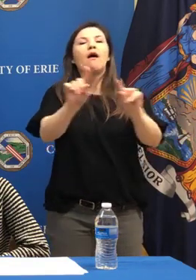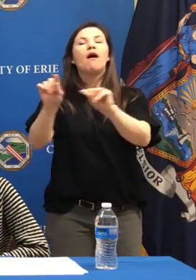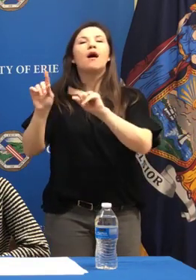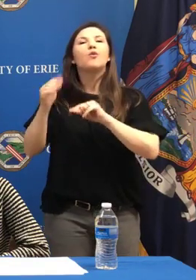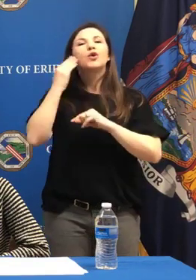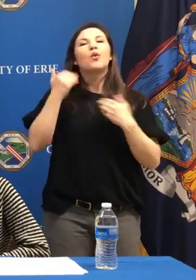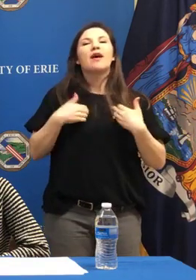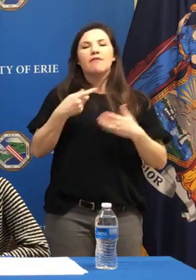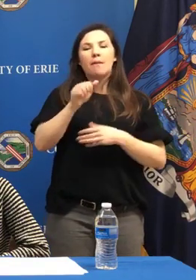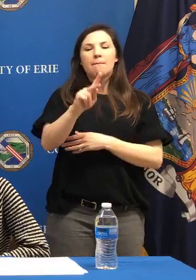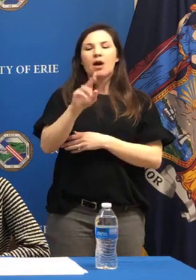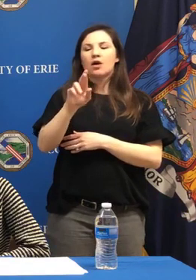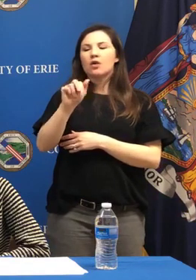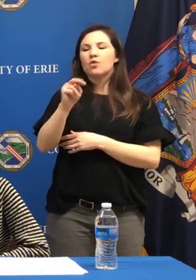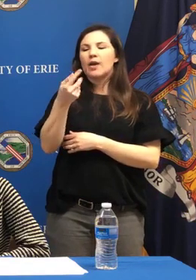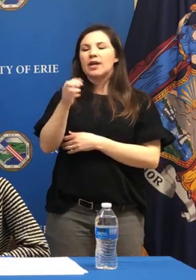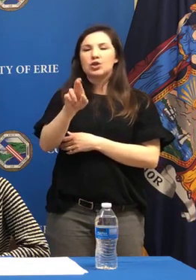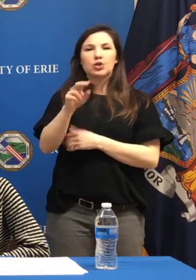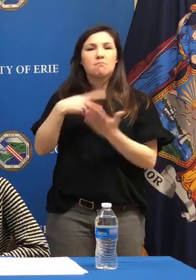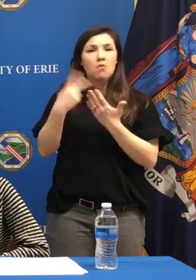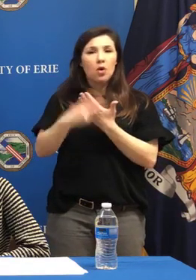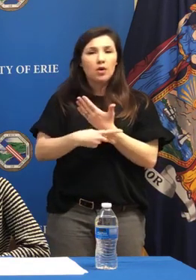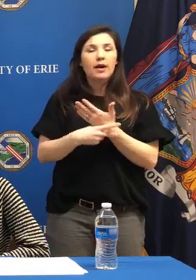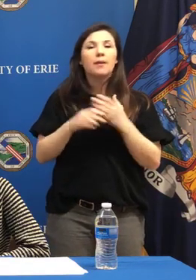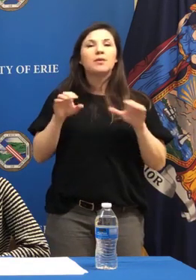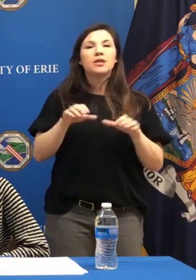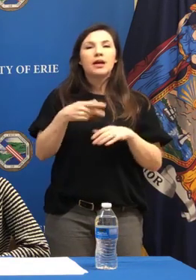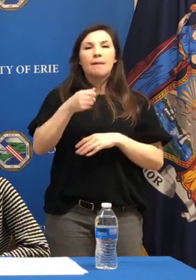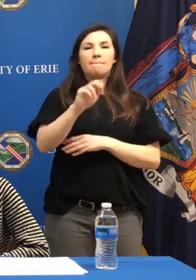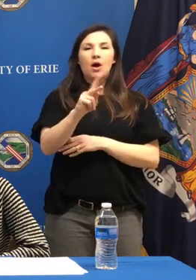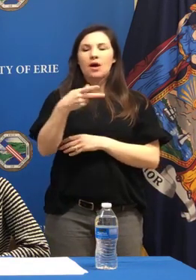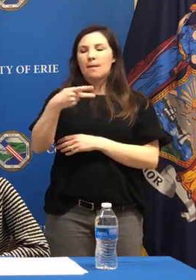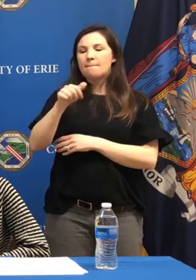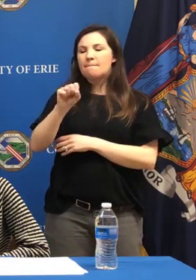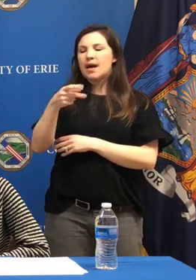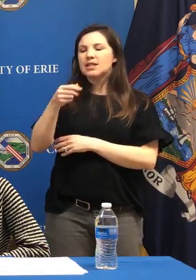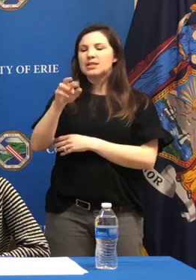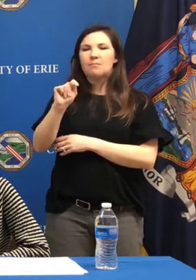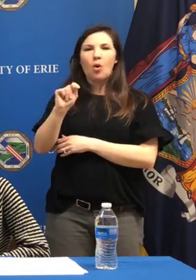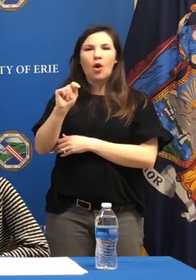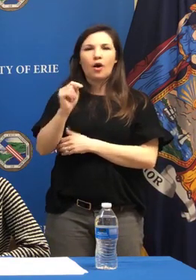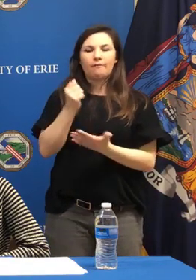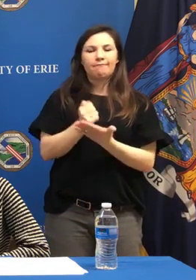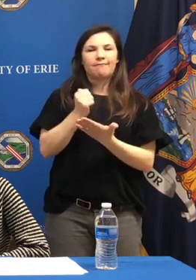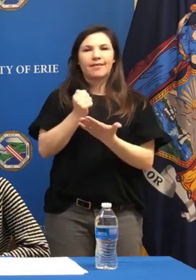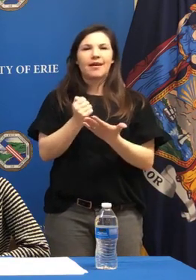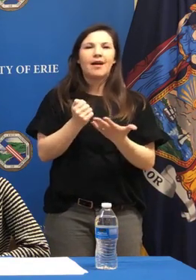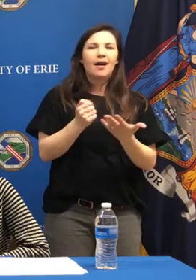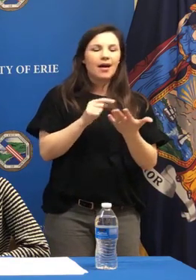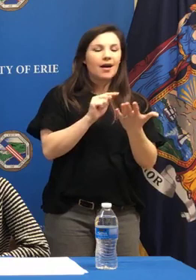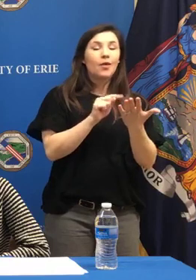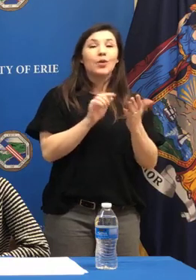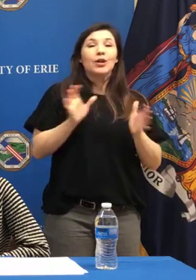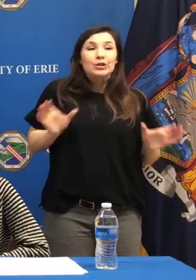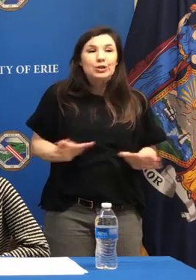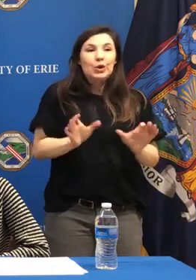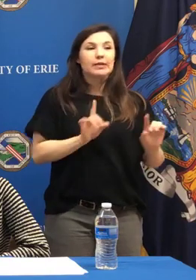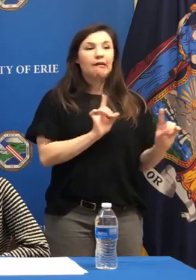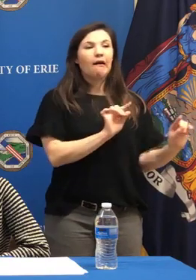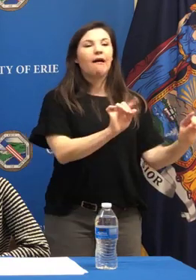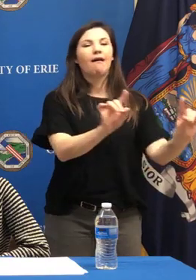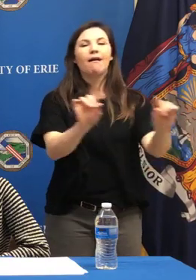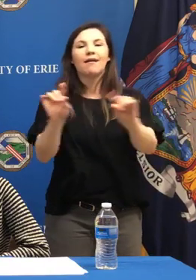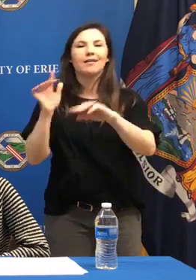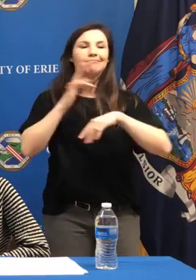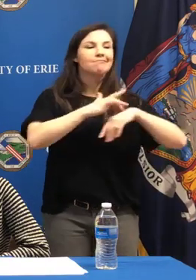ranger program, and as part of that, we did the little parks passport, in which people were encouraged to go to different parks, and that's